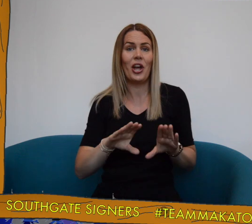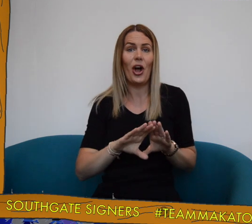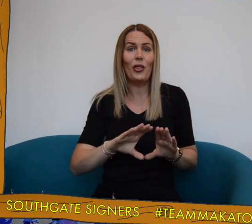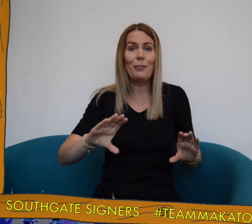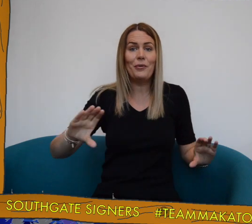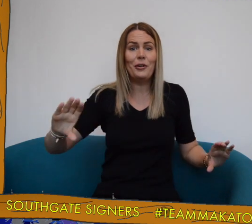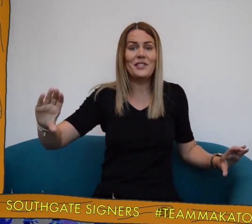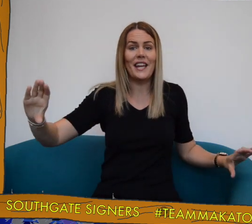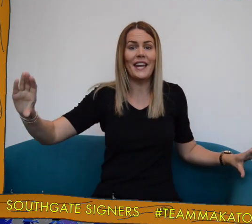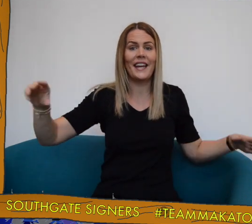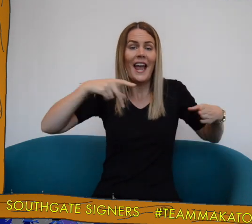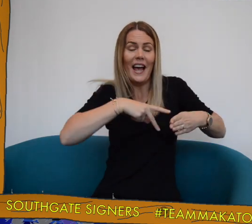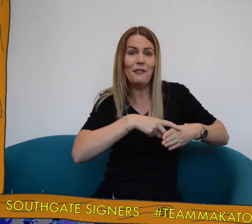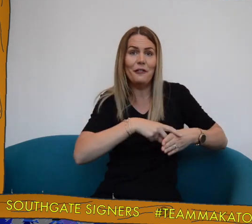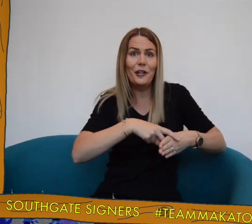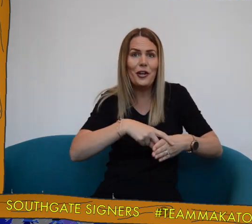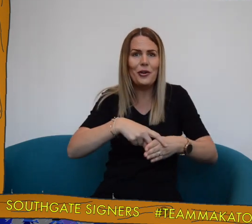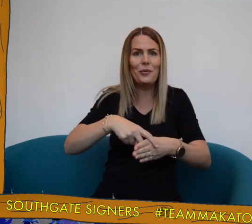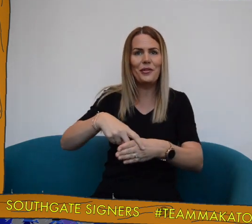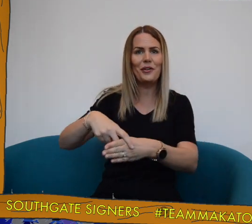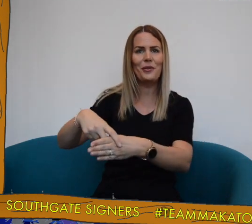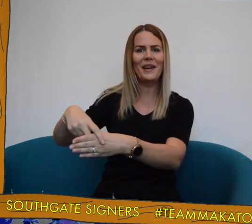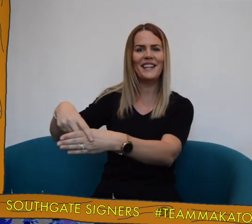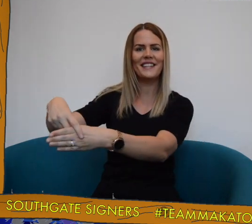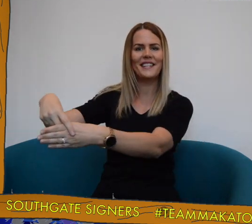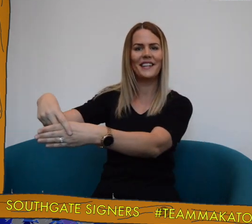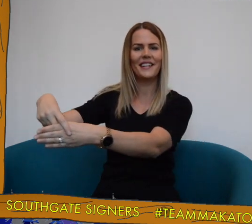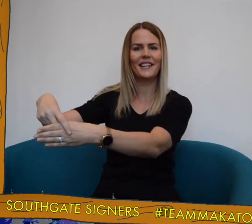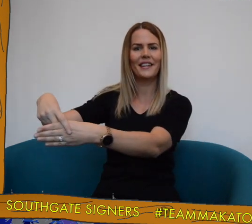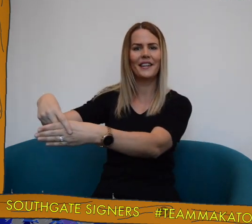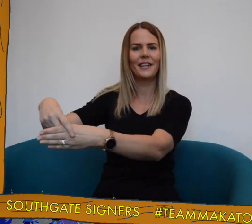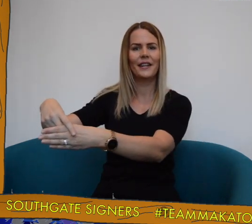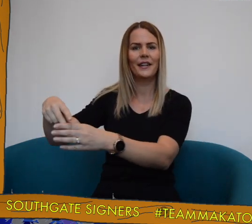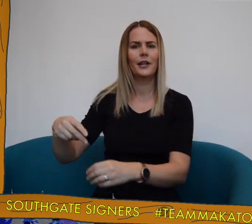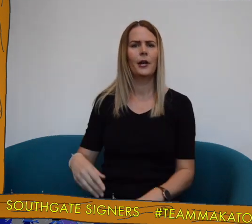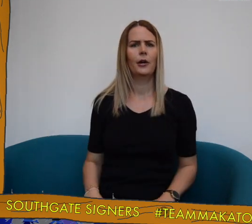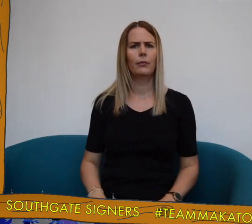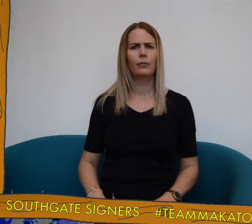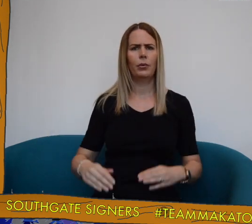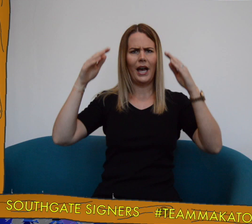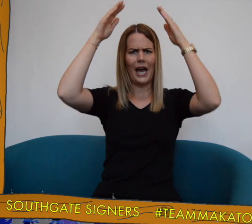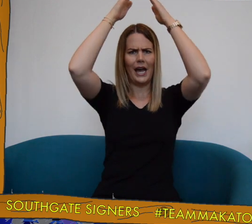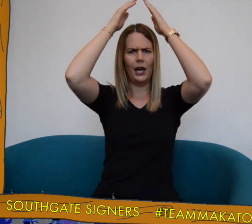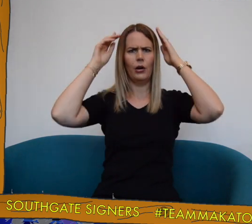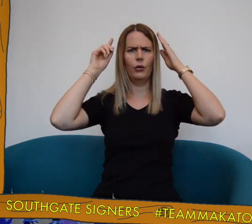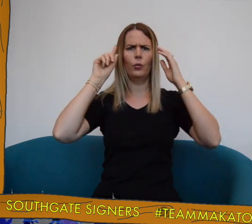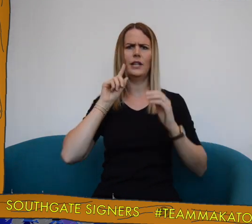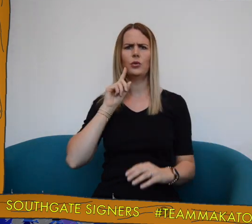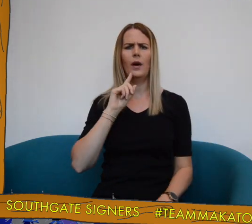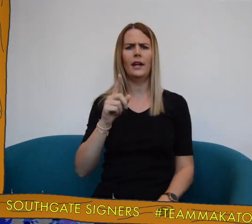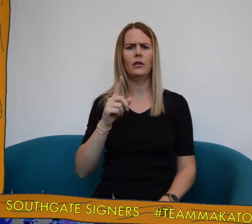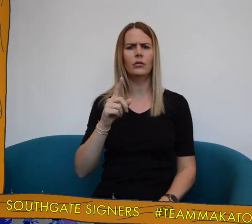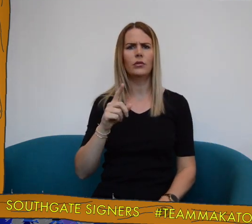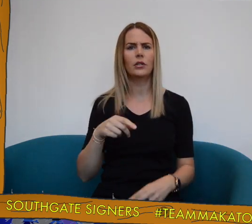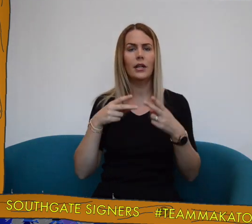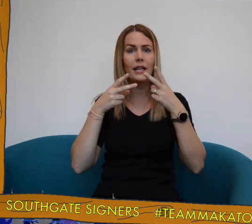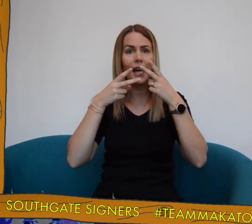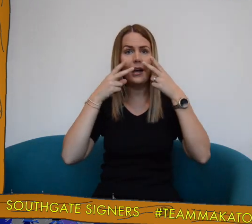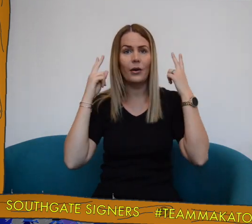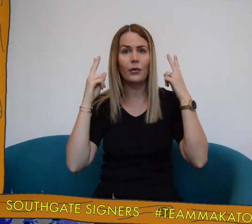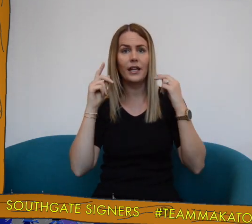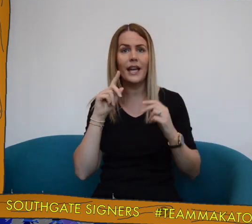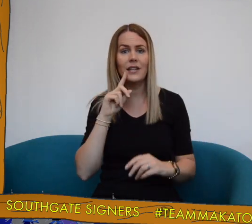sat on the broomstick and flew through the wind. But how the witch wailed